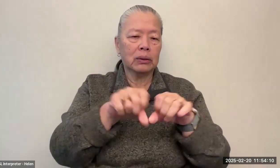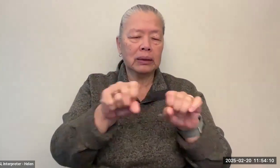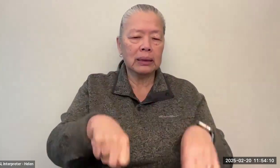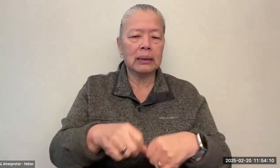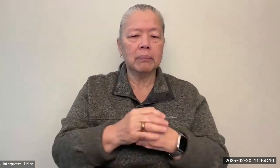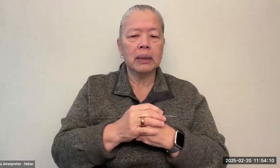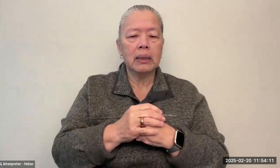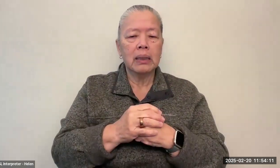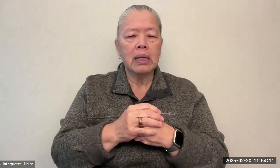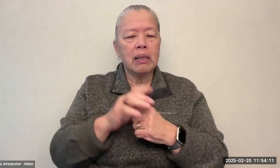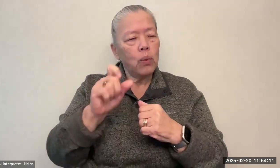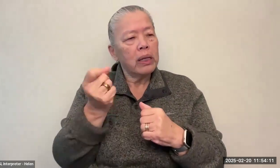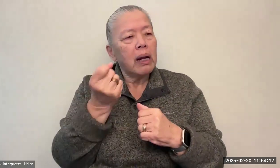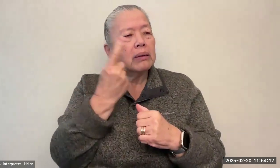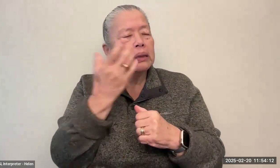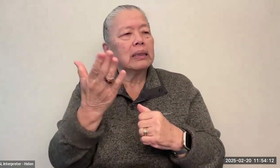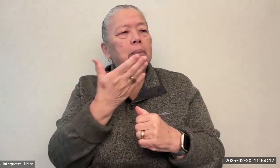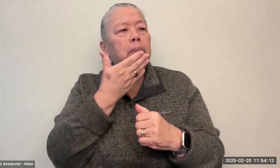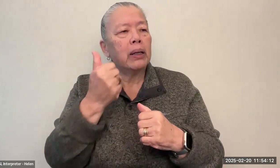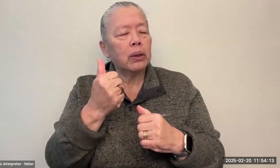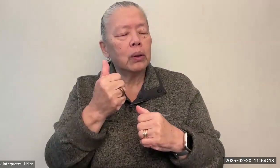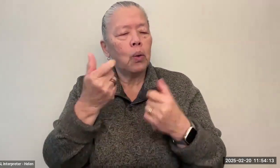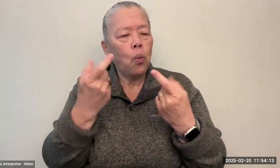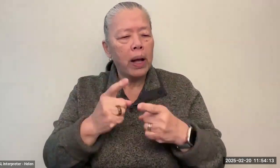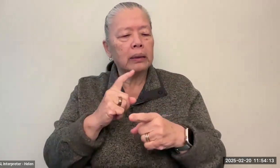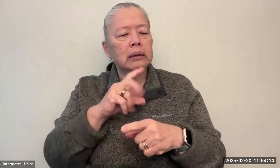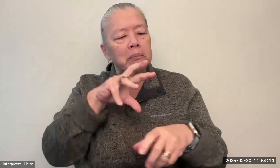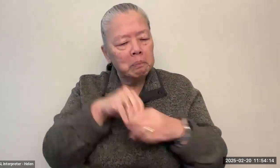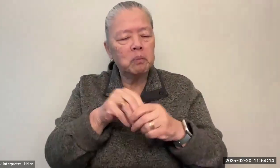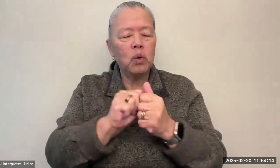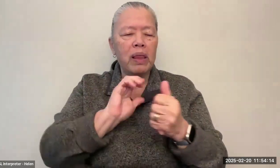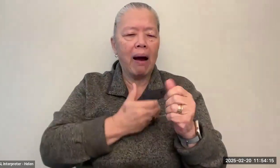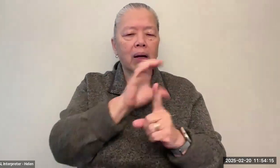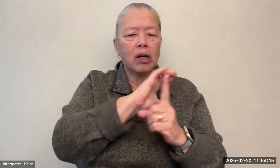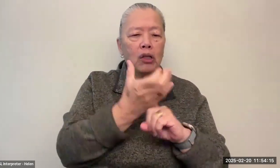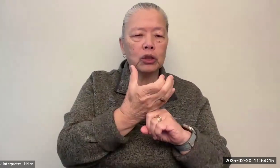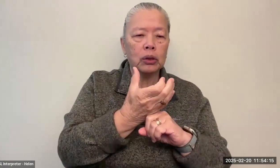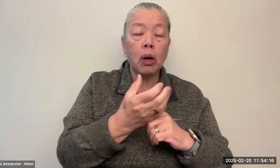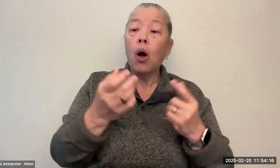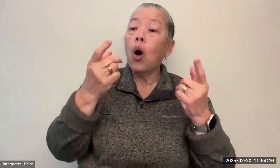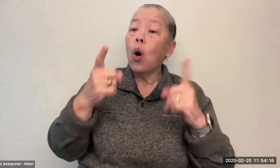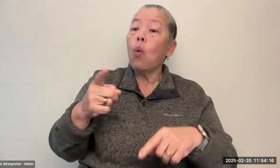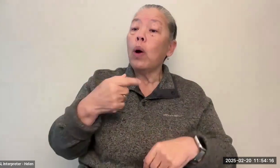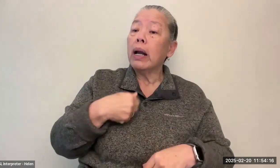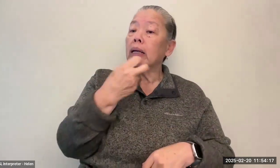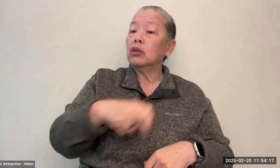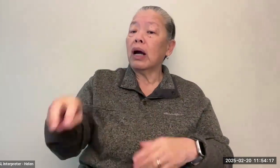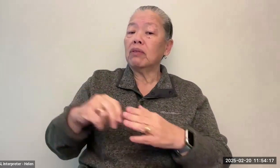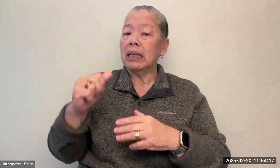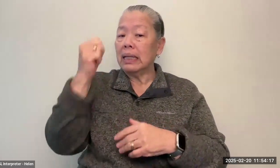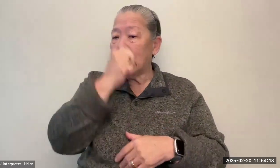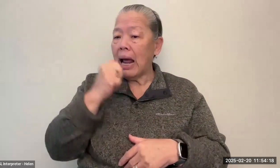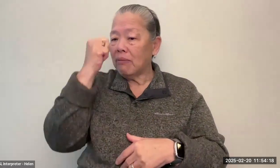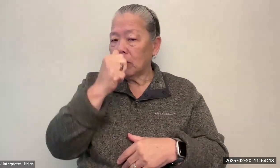able to understand things better. So when I travel in Africa, everywhere I go in the United Methodist Church, people